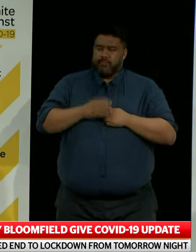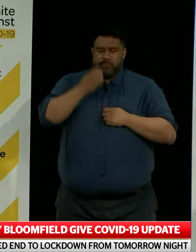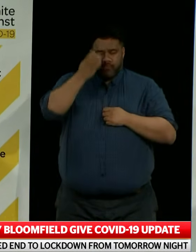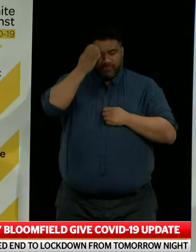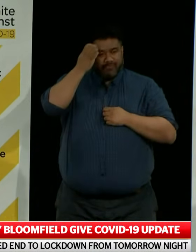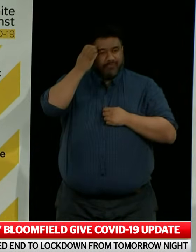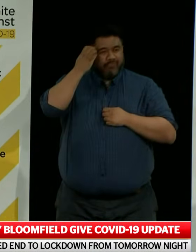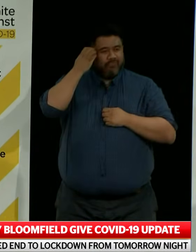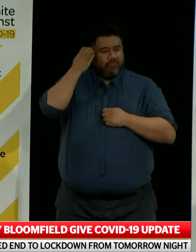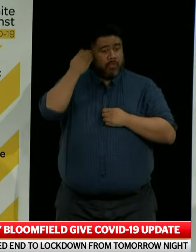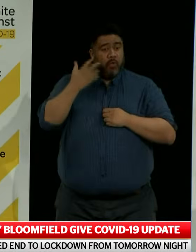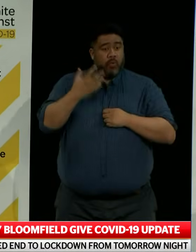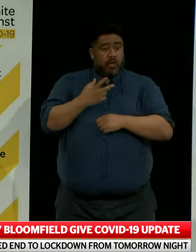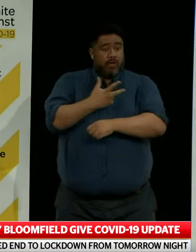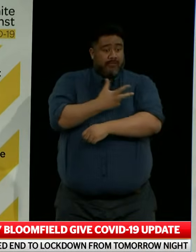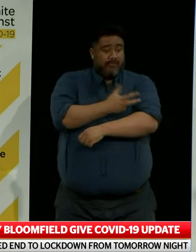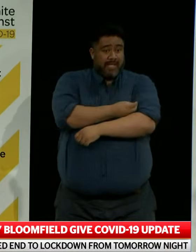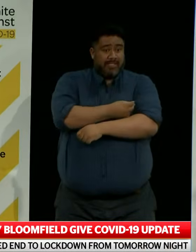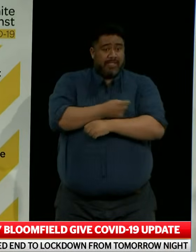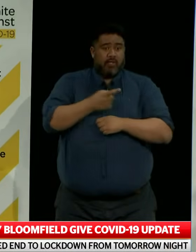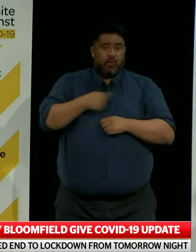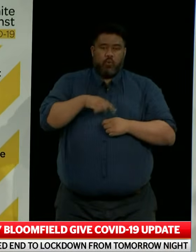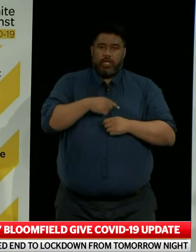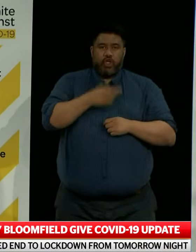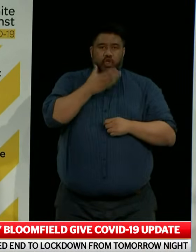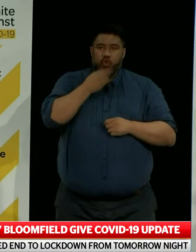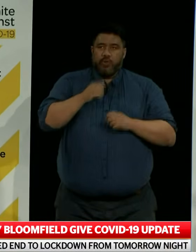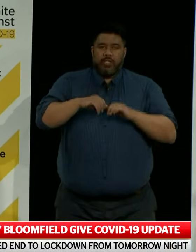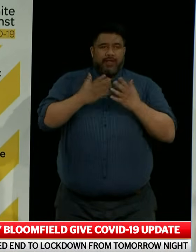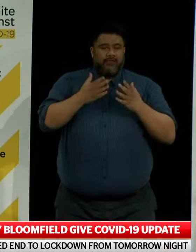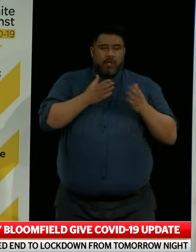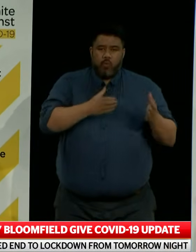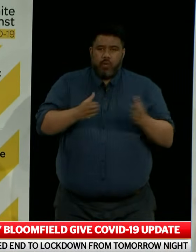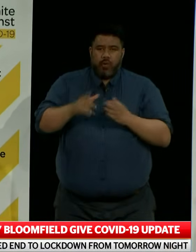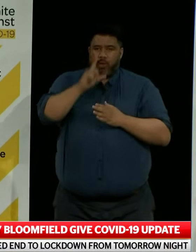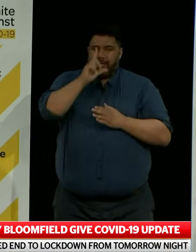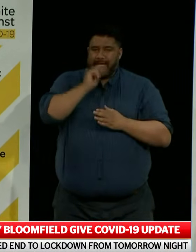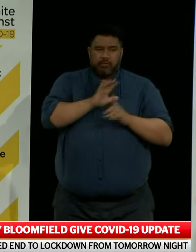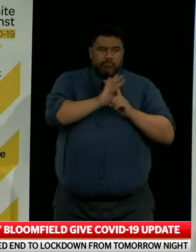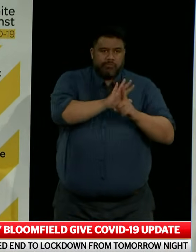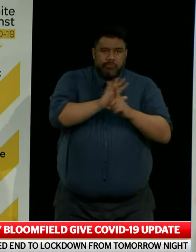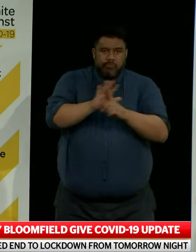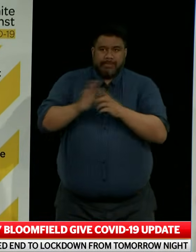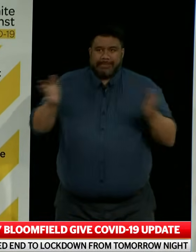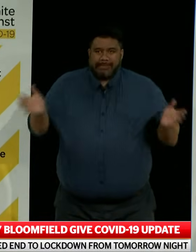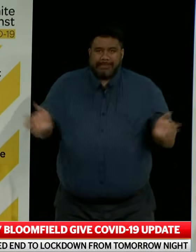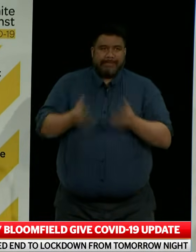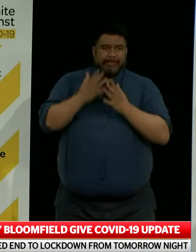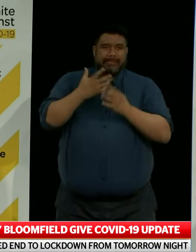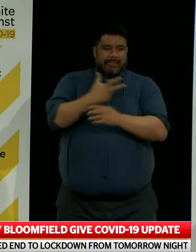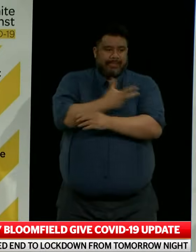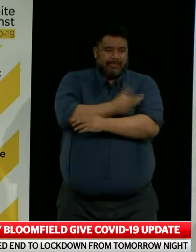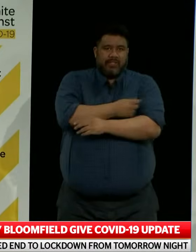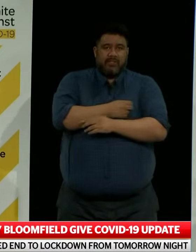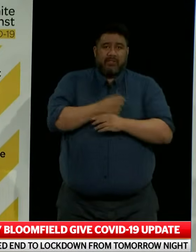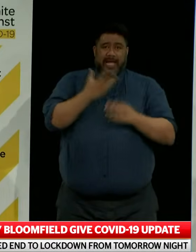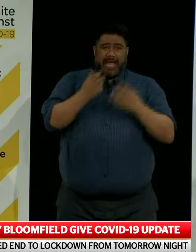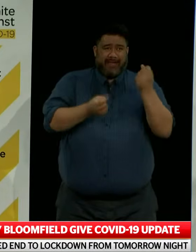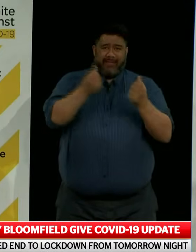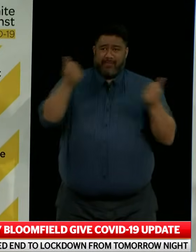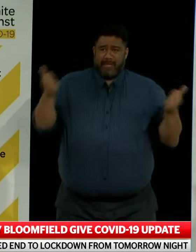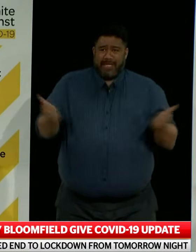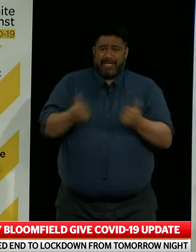every lever we have on vaccines is now being pulled, right? So they are widely available, walk-ins,